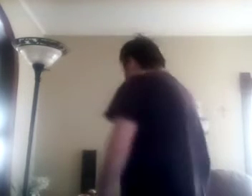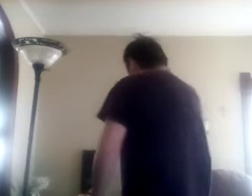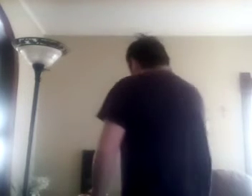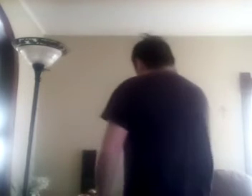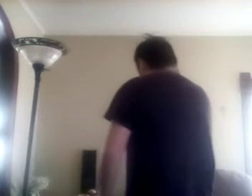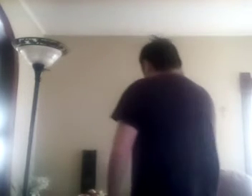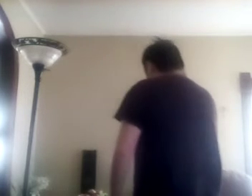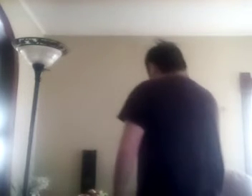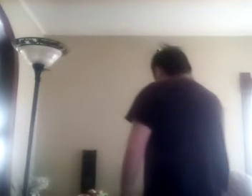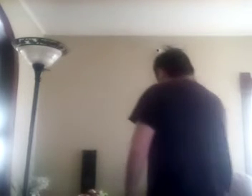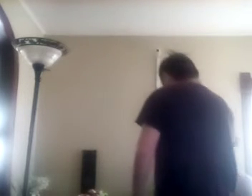18.